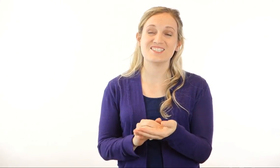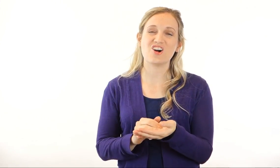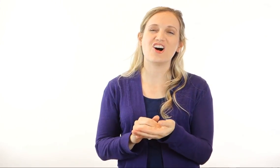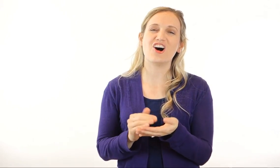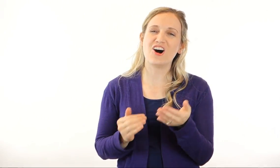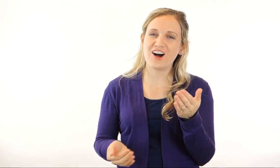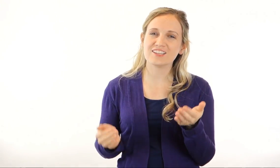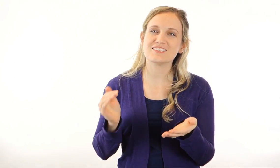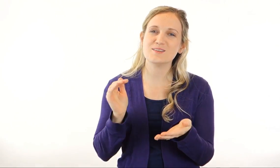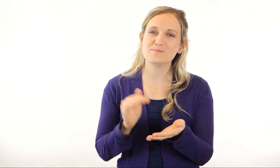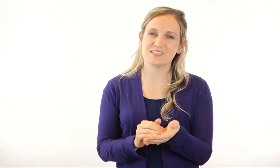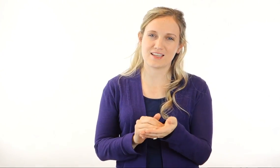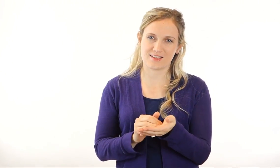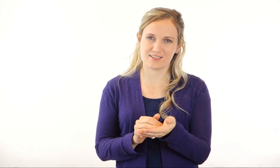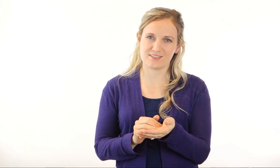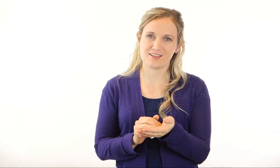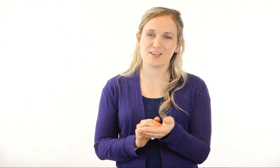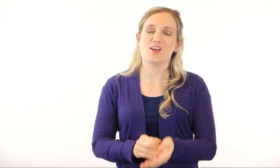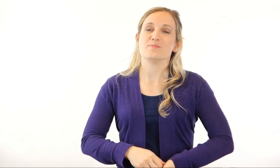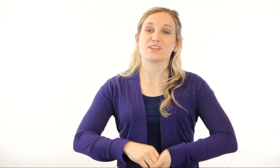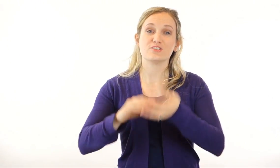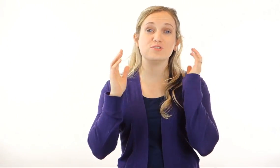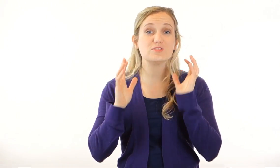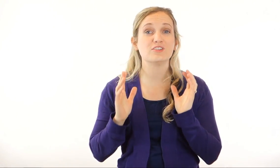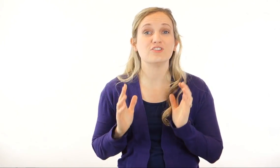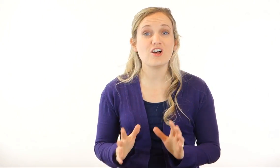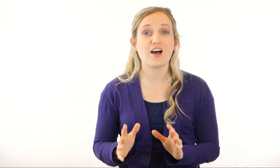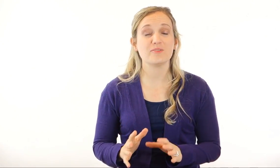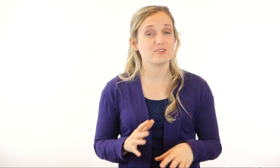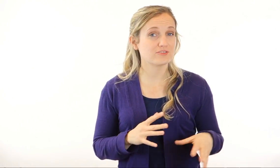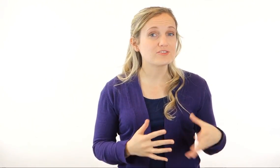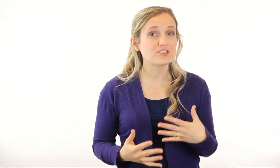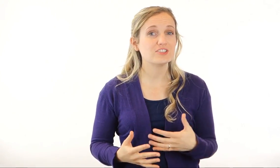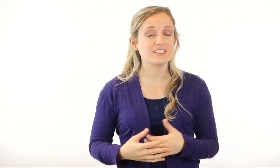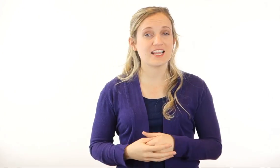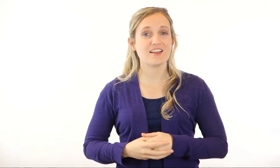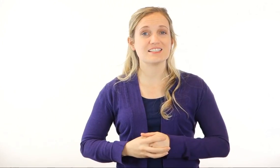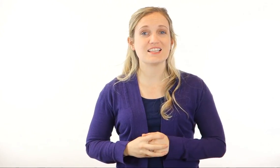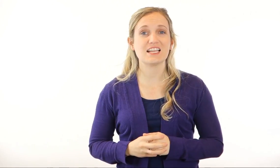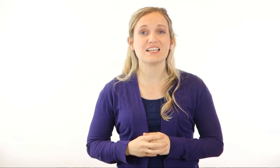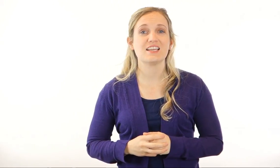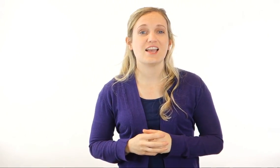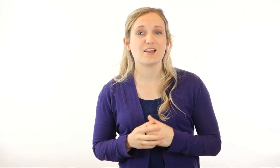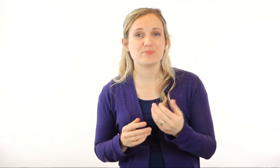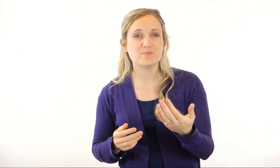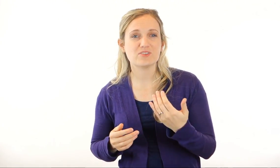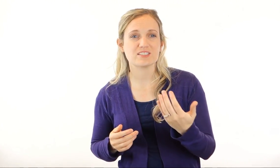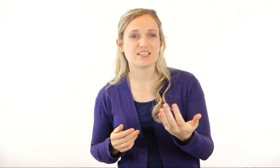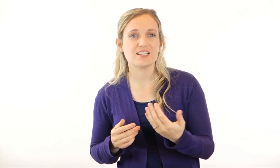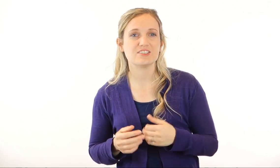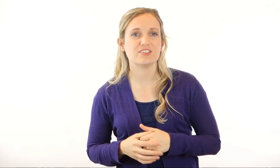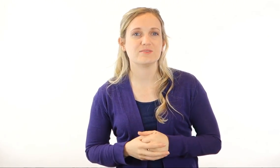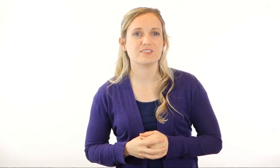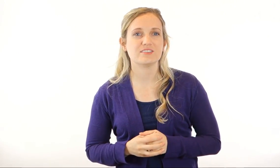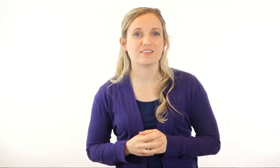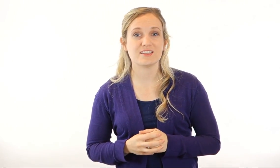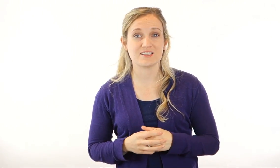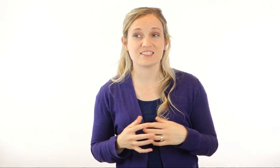an awesome sign because you use it a lot when you're first learning how to sign and people are signing to you and then they